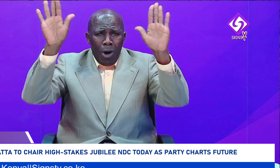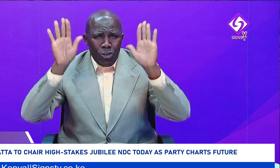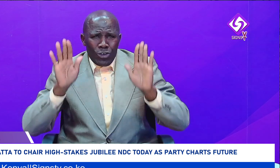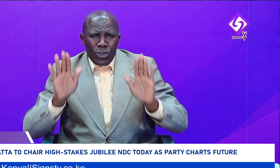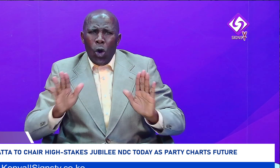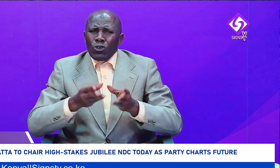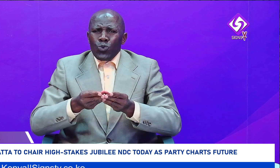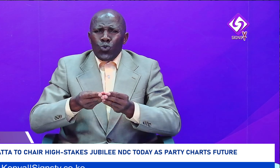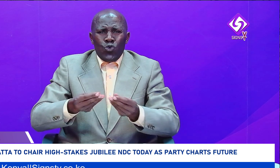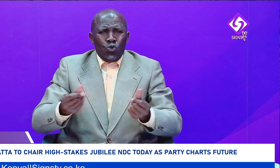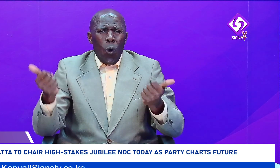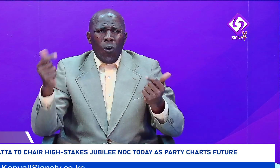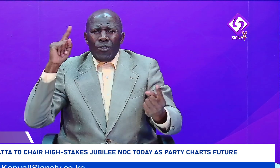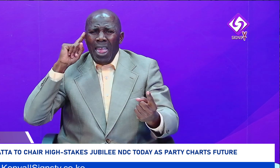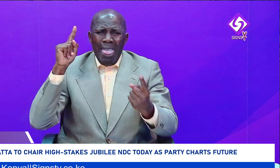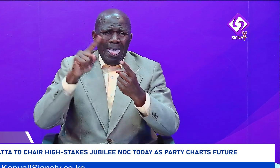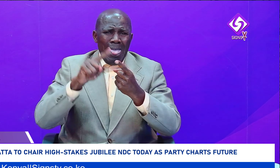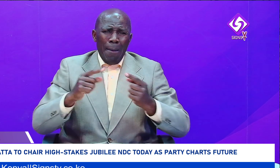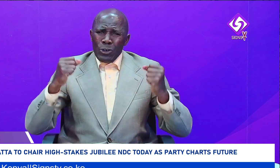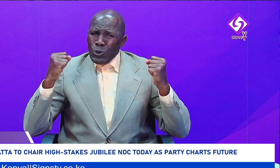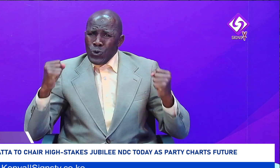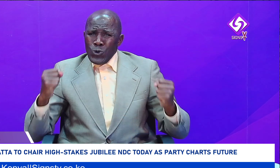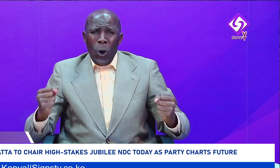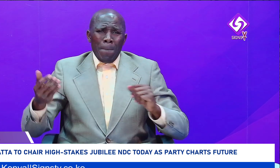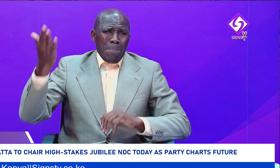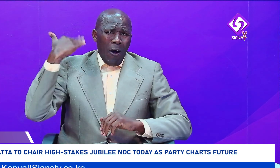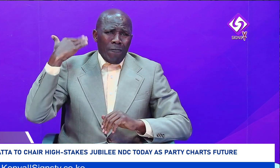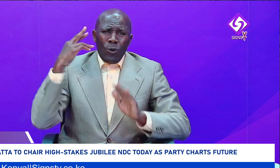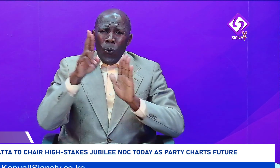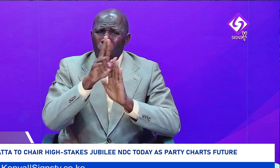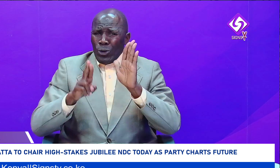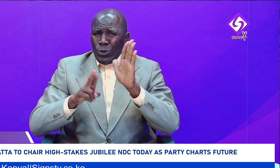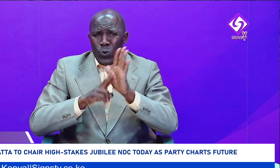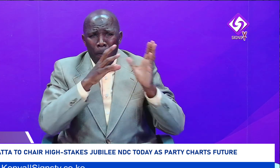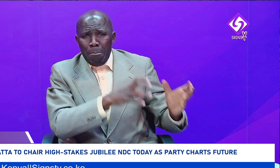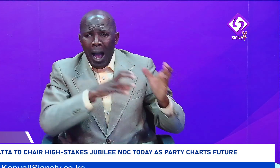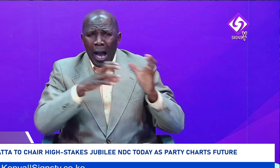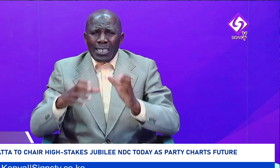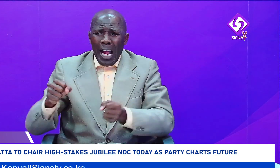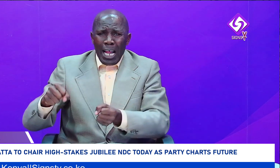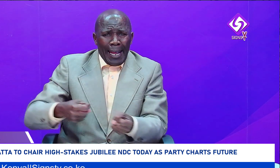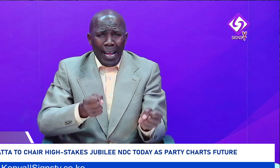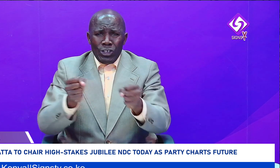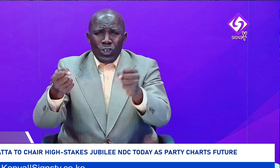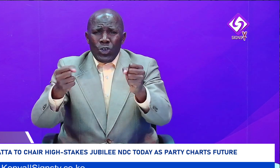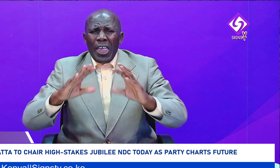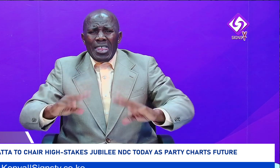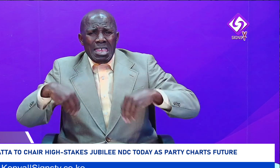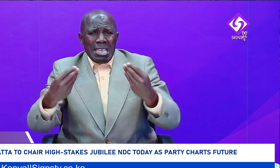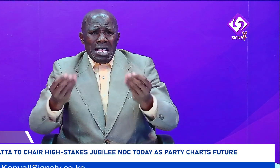The delegates are expected to confirm key resolutions that are aimed at strengthening the former ruling party's structure and giving